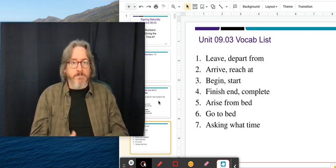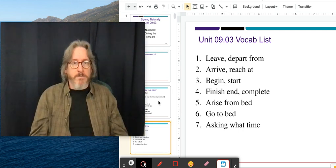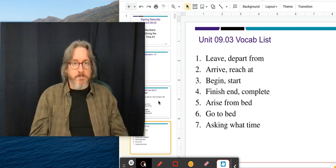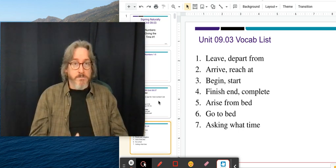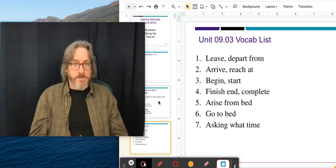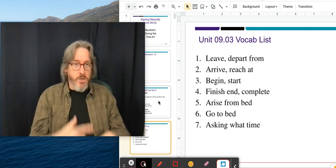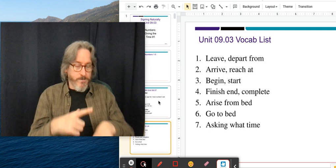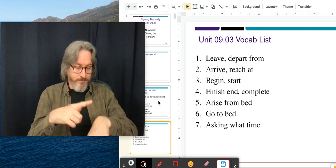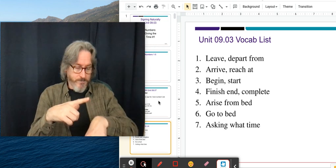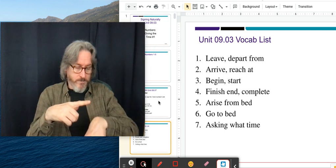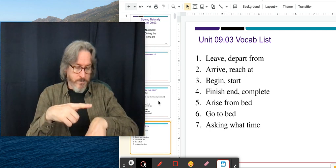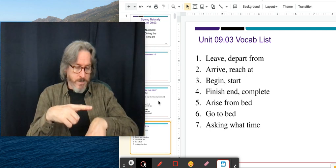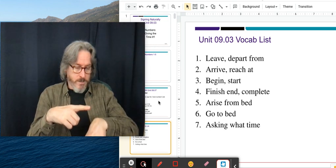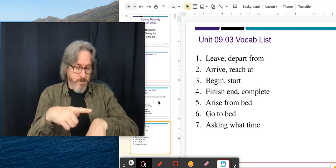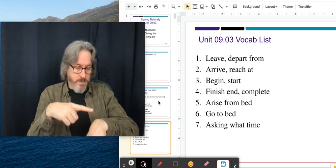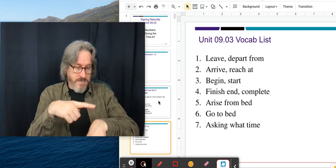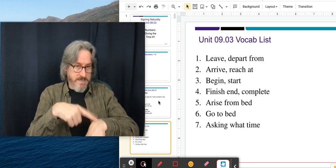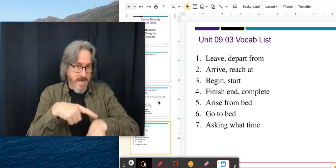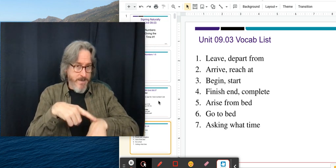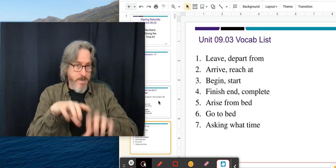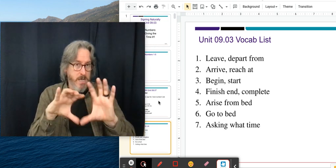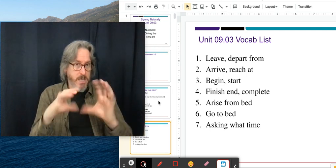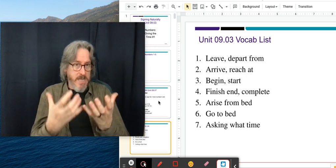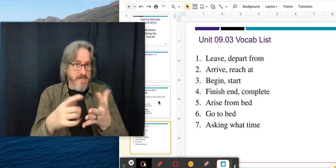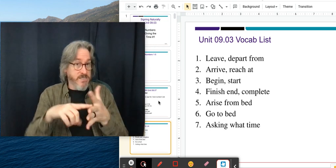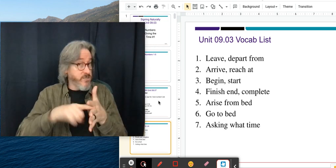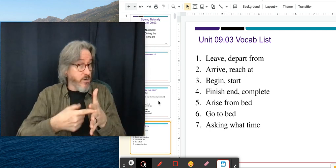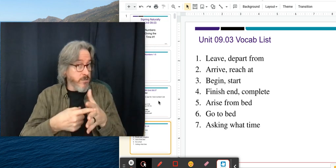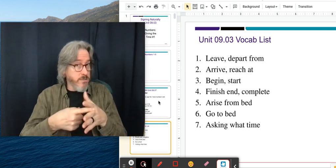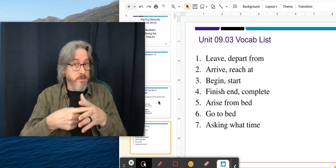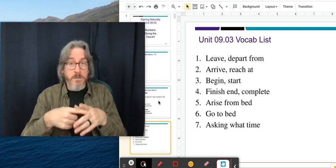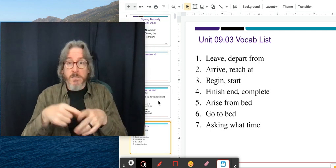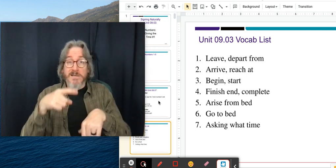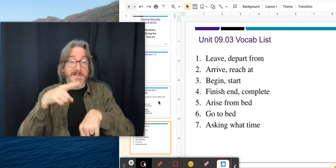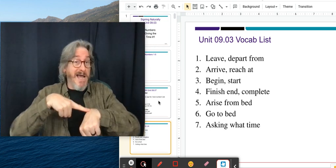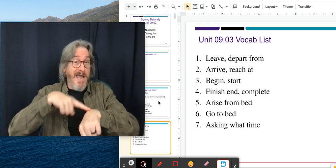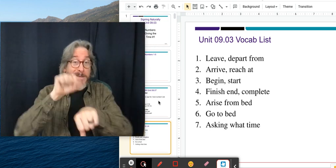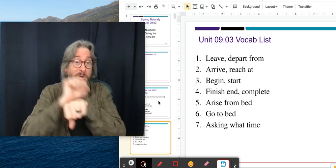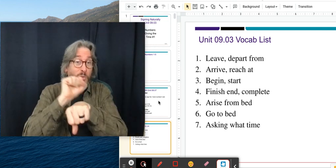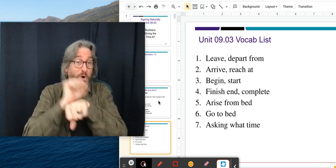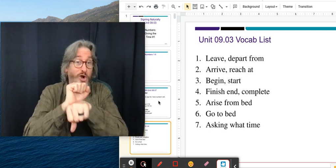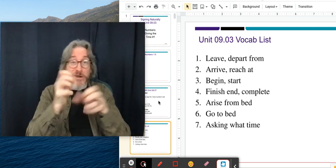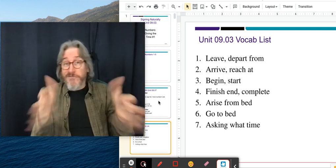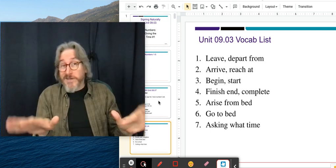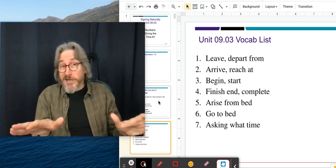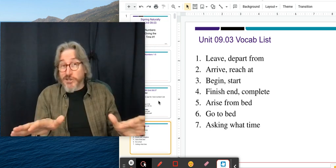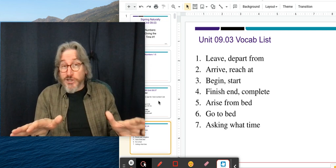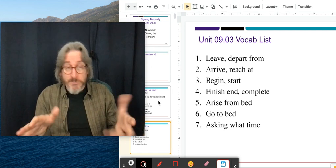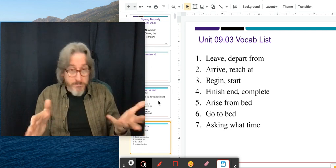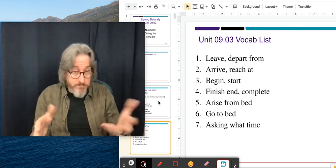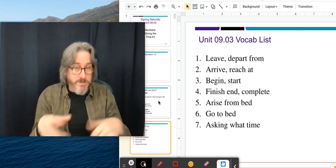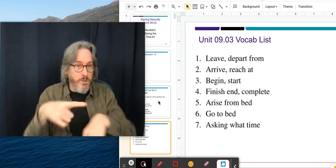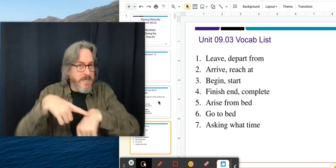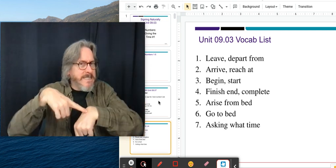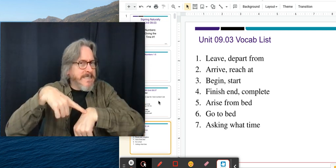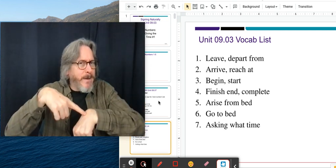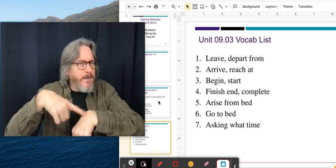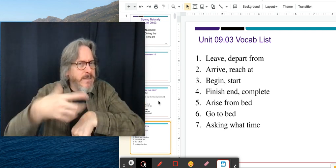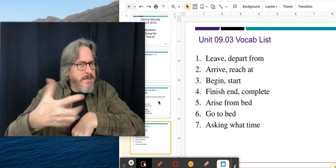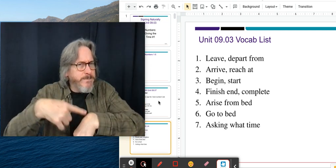Okay. So time, class start, time, work, finish.